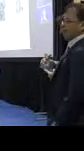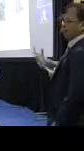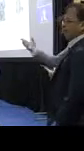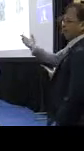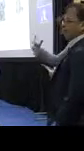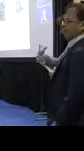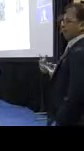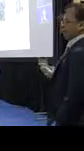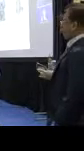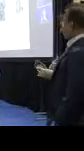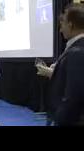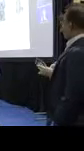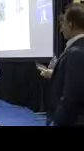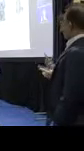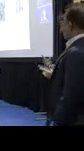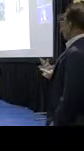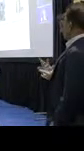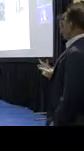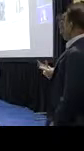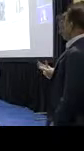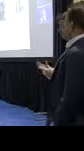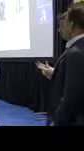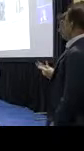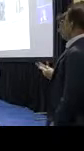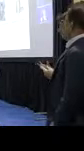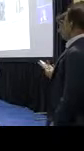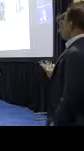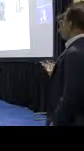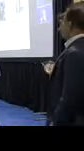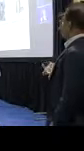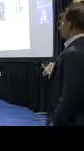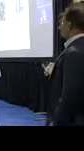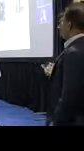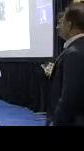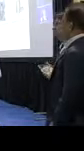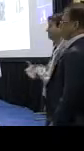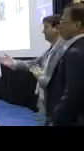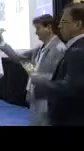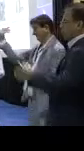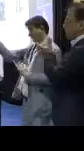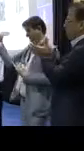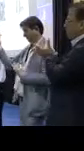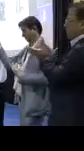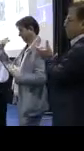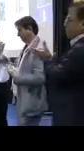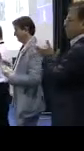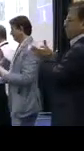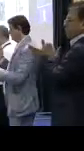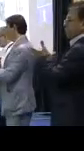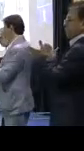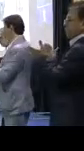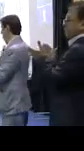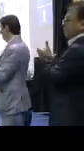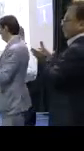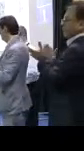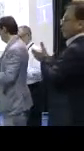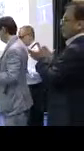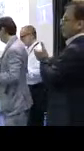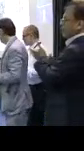and Mahayan, I hope I'm pronouncing this right, Mahayan Davidowitz. So a big round of